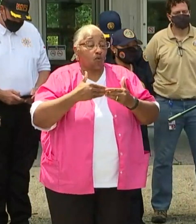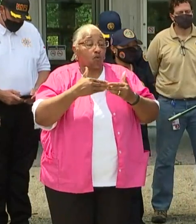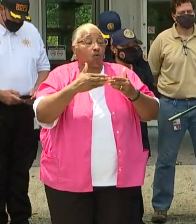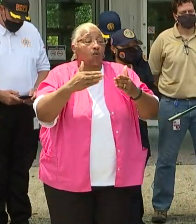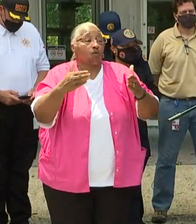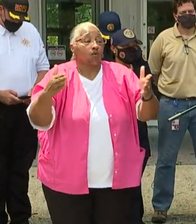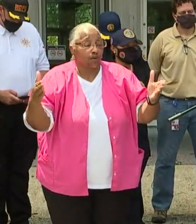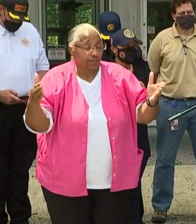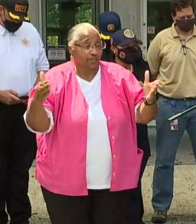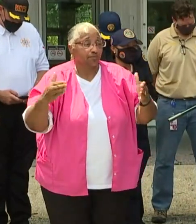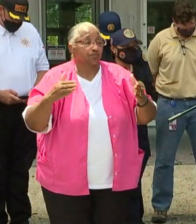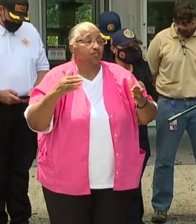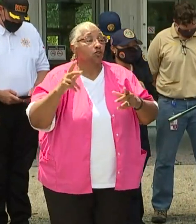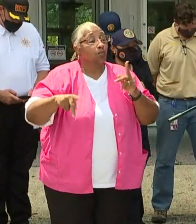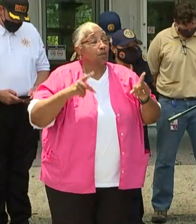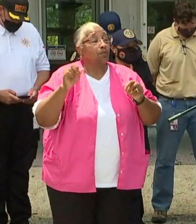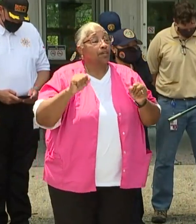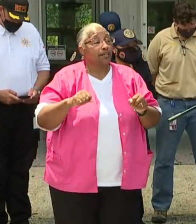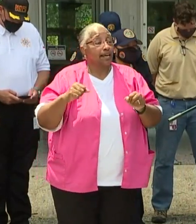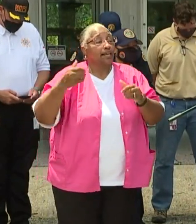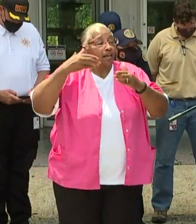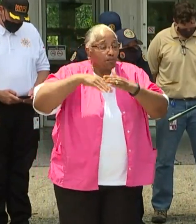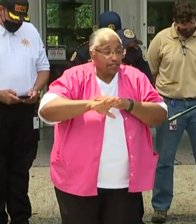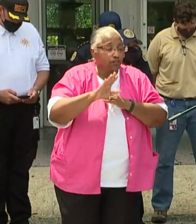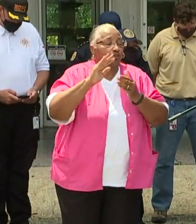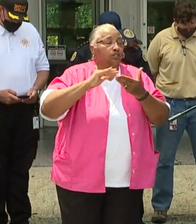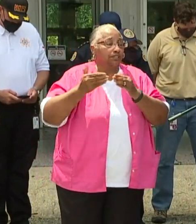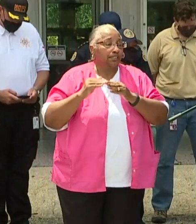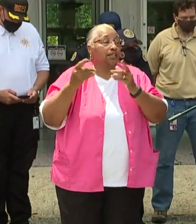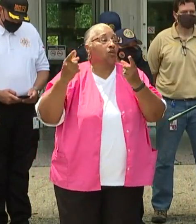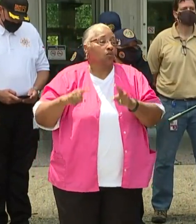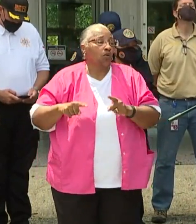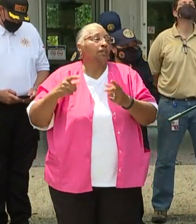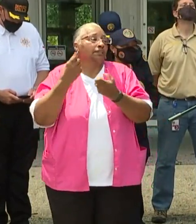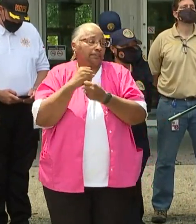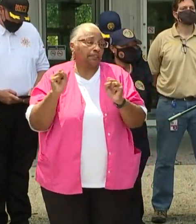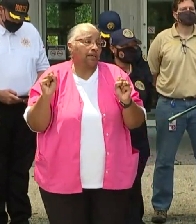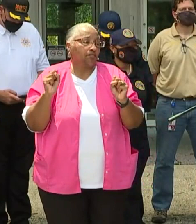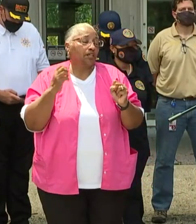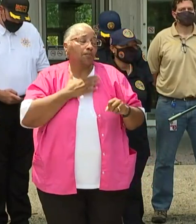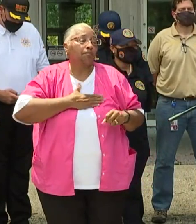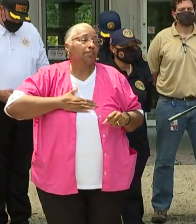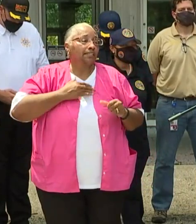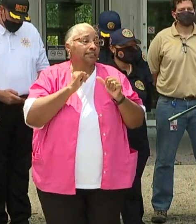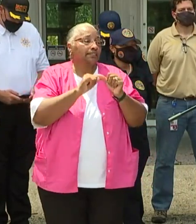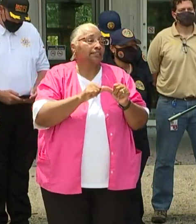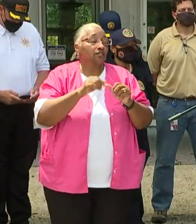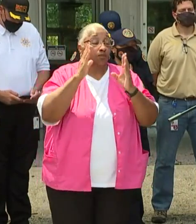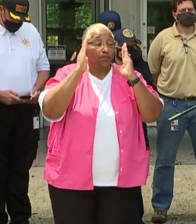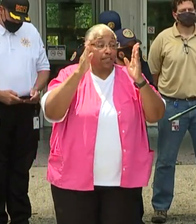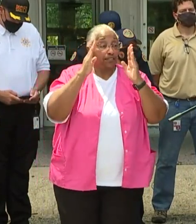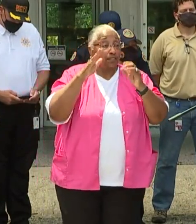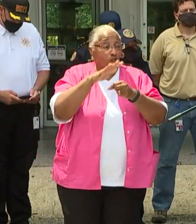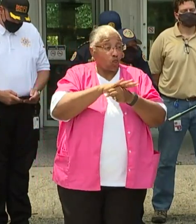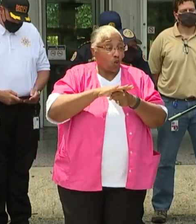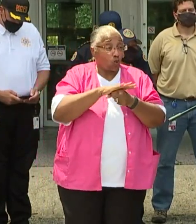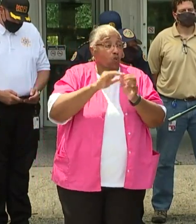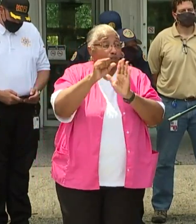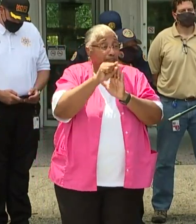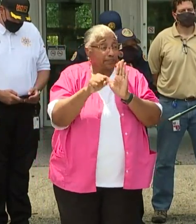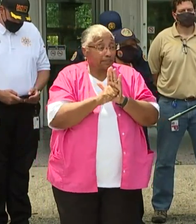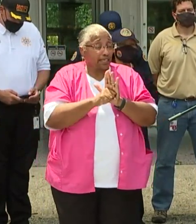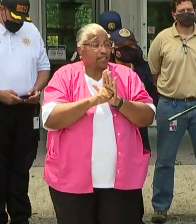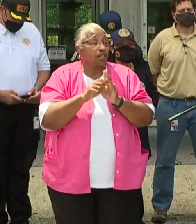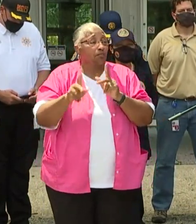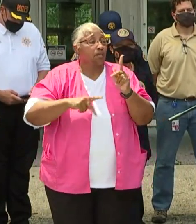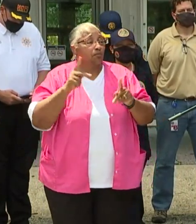major roadways so that citizens can re-enter the city when it's safe to do so. Please continue to listen to your local and state officials